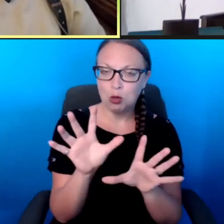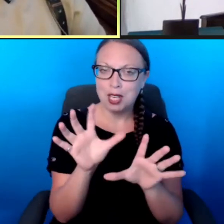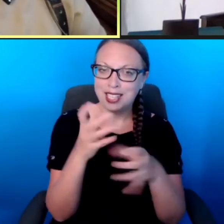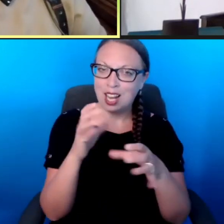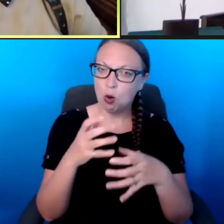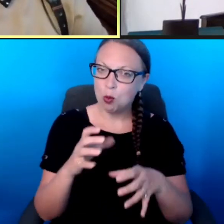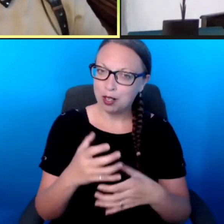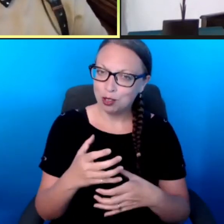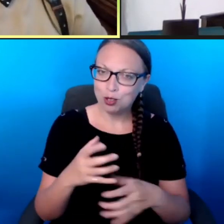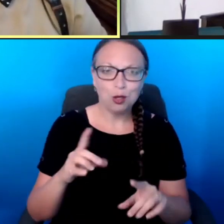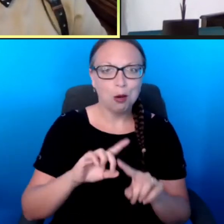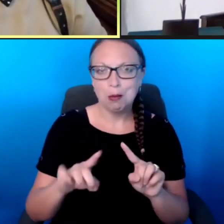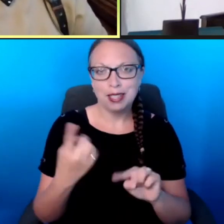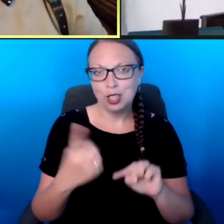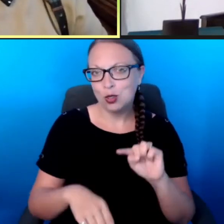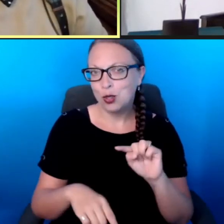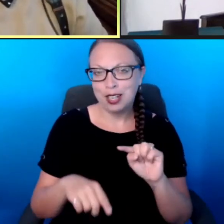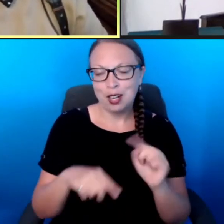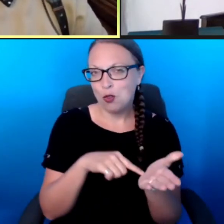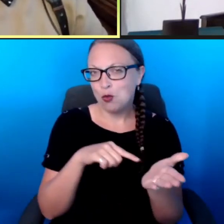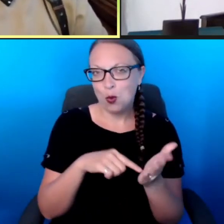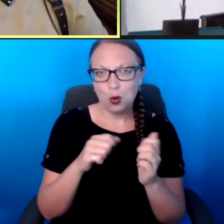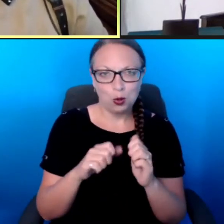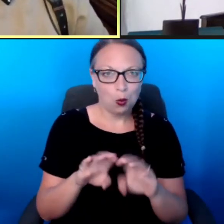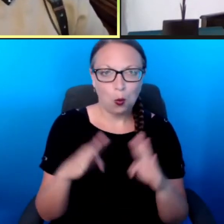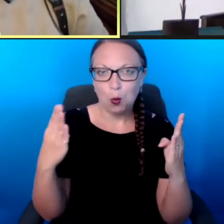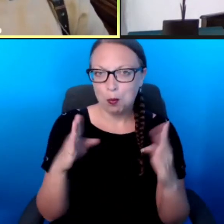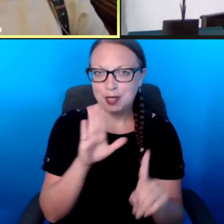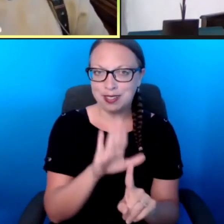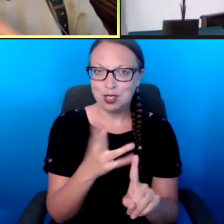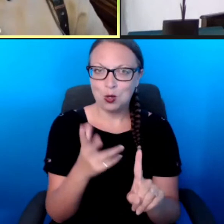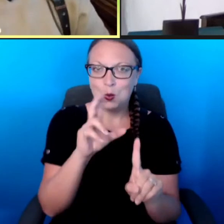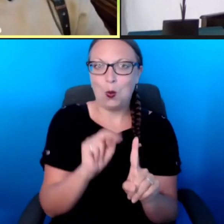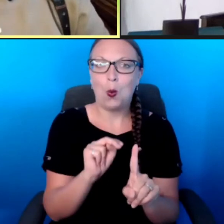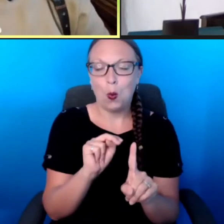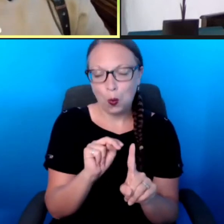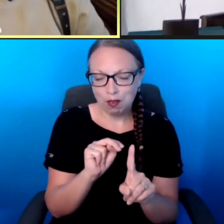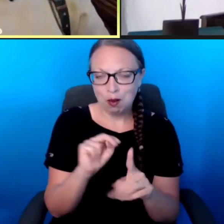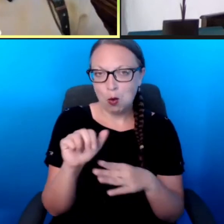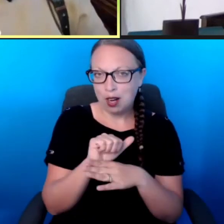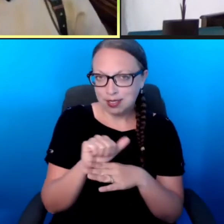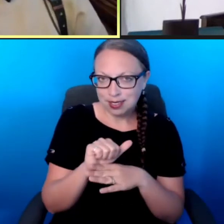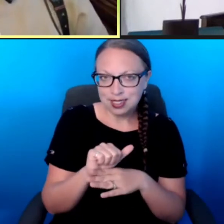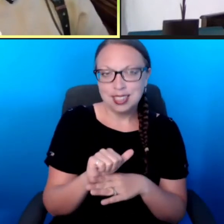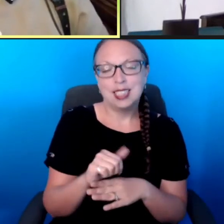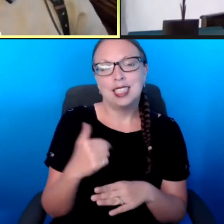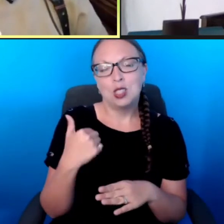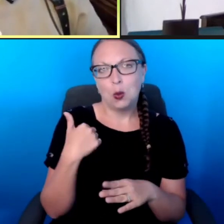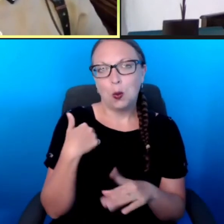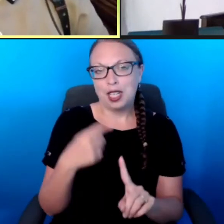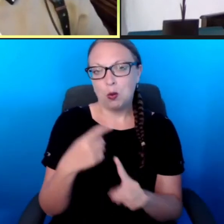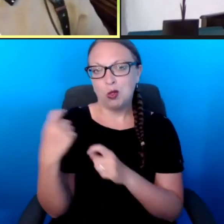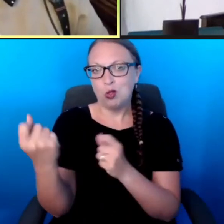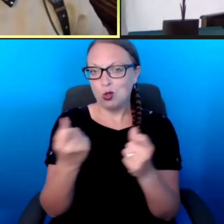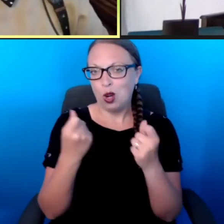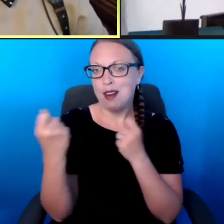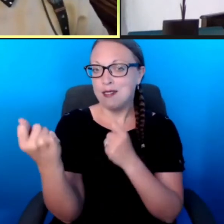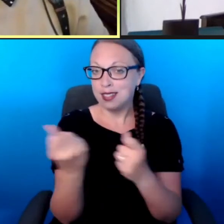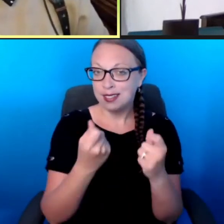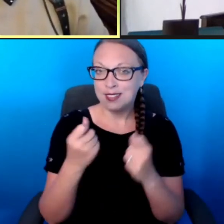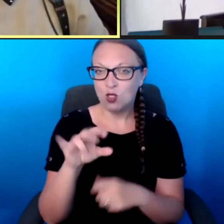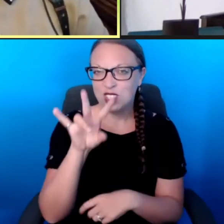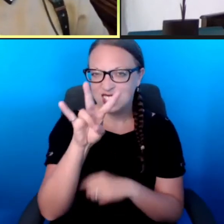couldn't afford to go into practice. He wound up driving a 7-state route to sell machines to